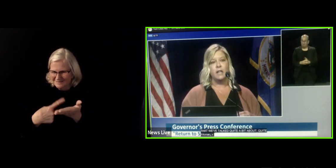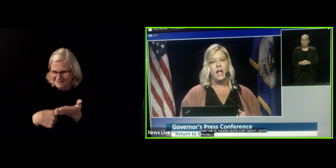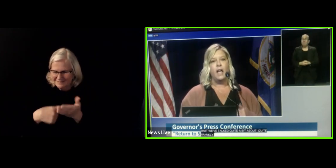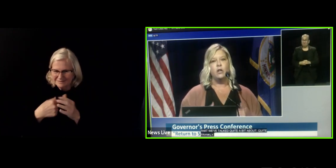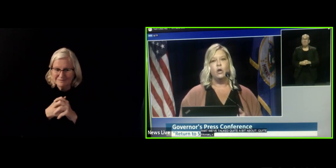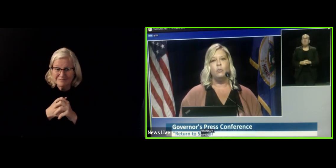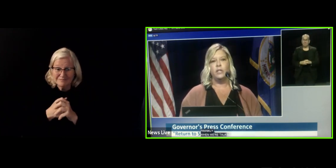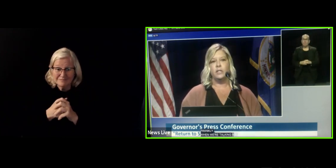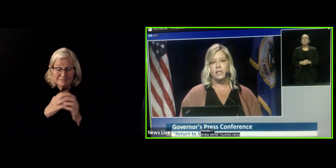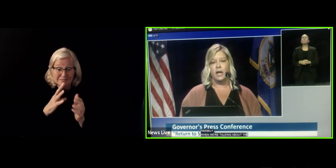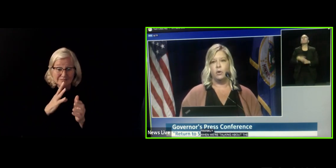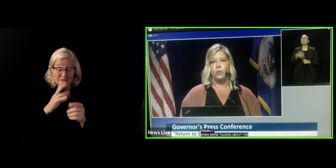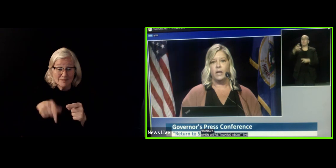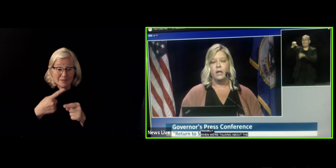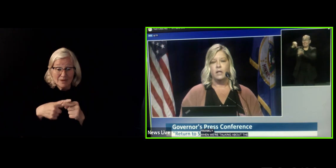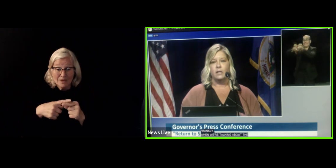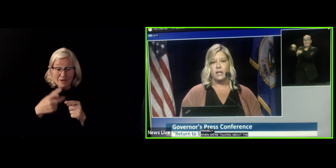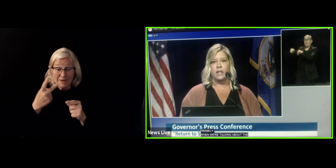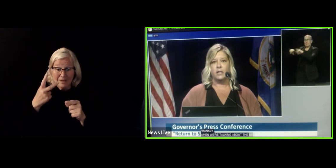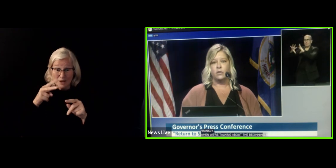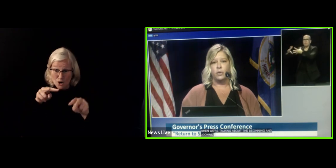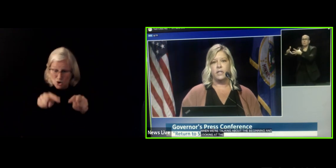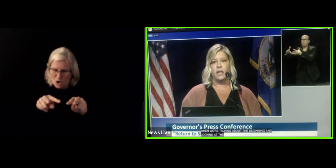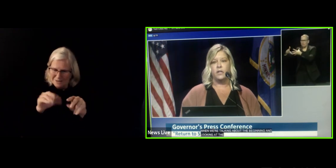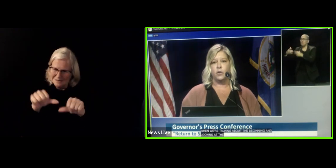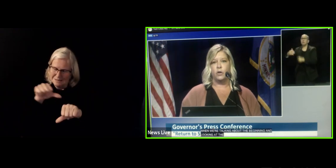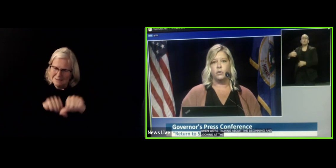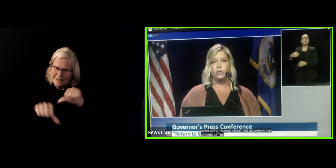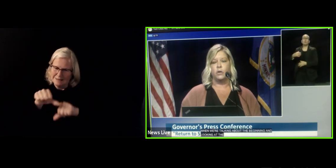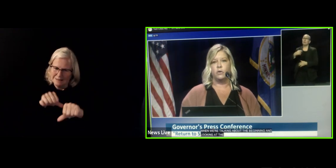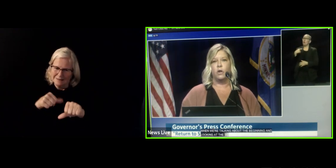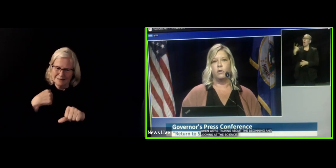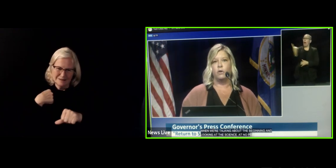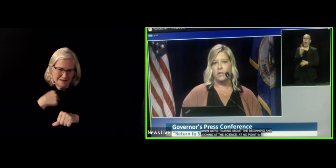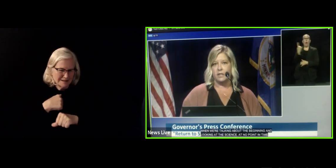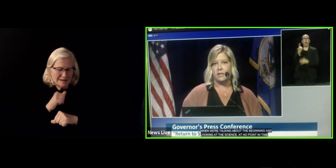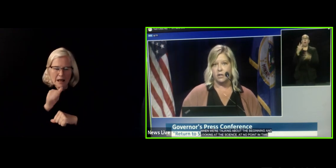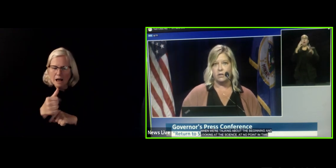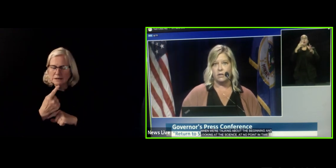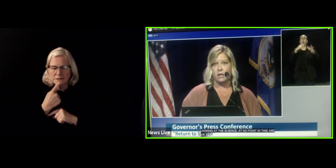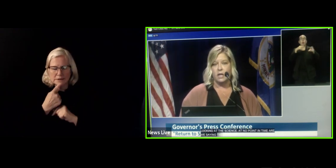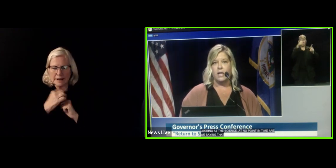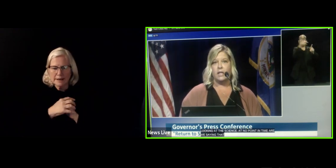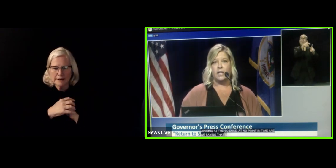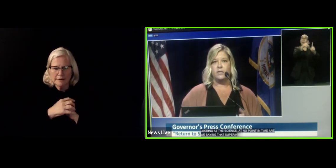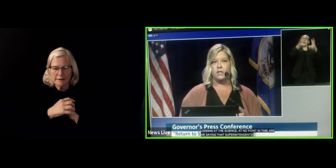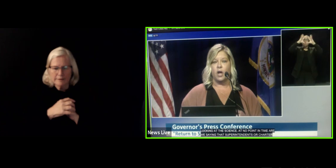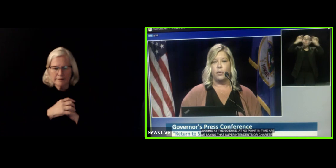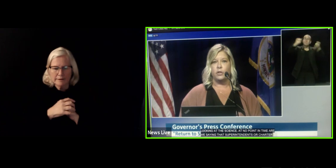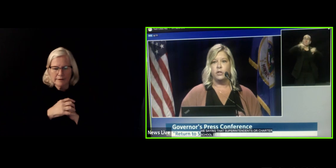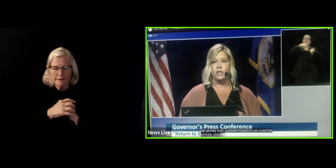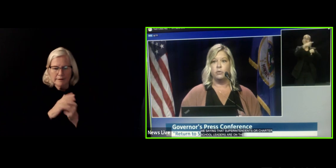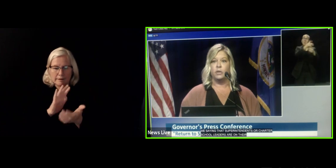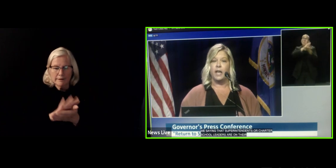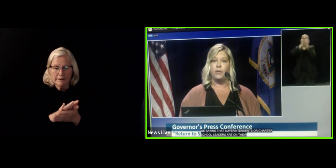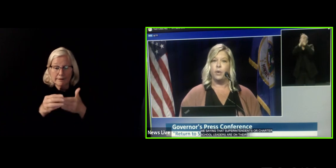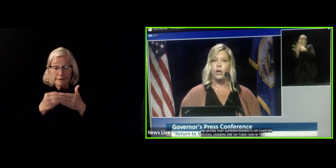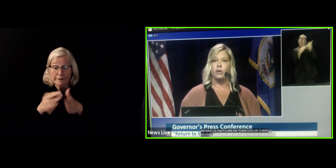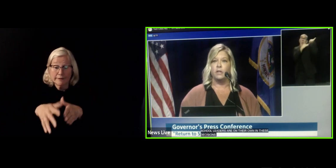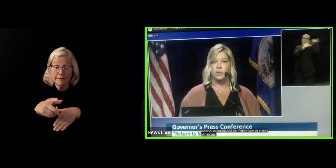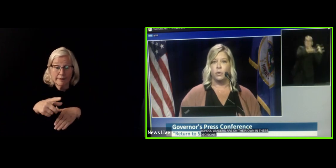science, at no point in time are we saying that superintendents or charter school leaders are on their own in these decisions. It gives us the opportunity to really